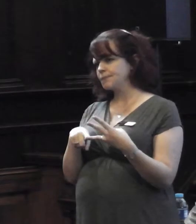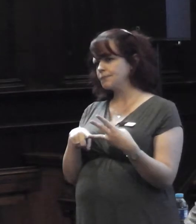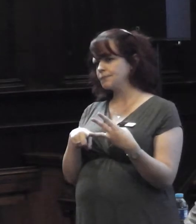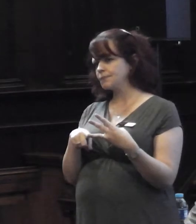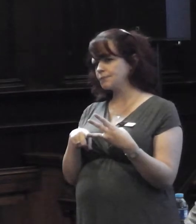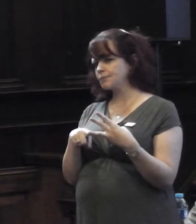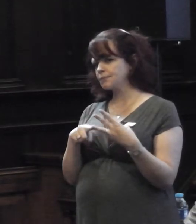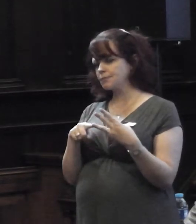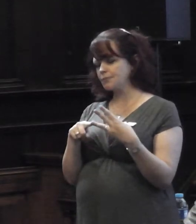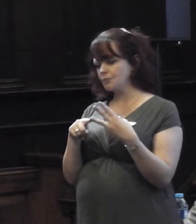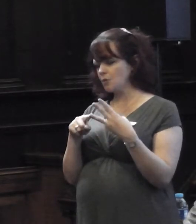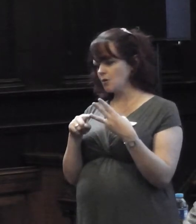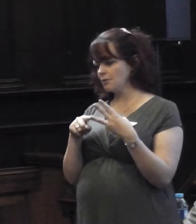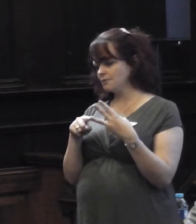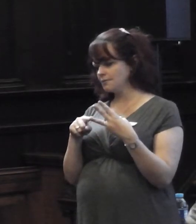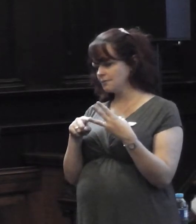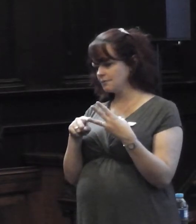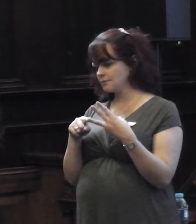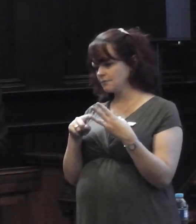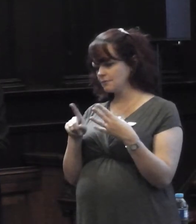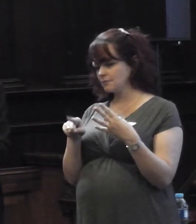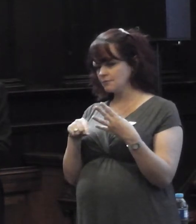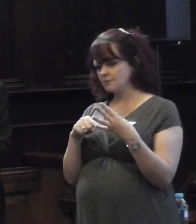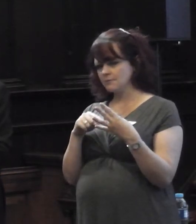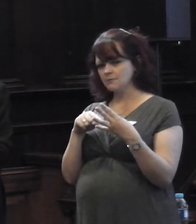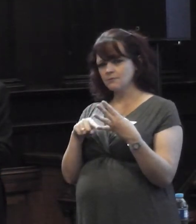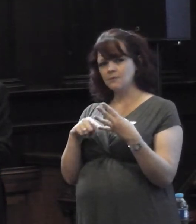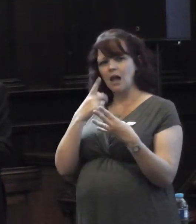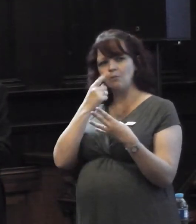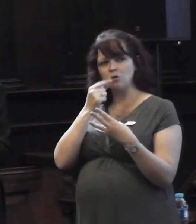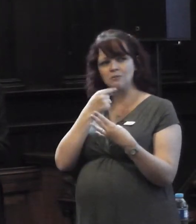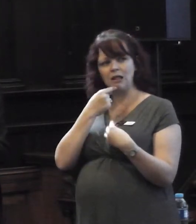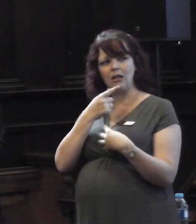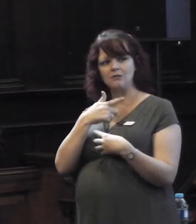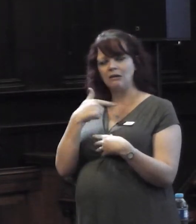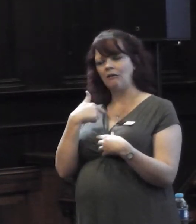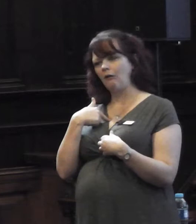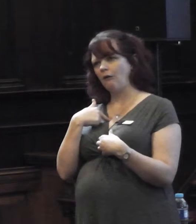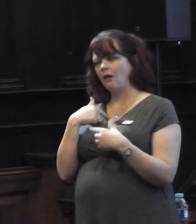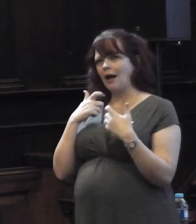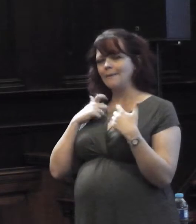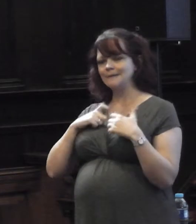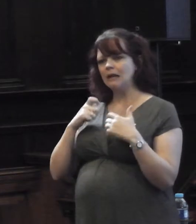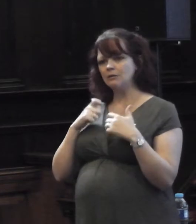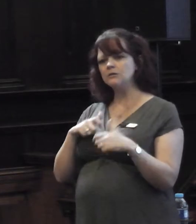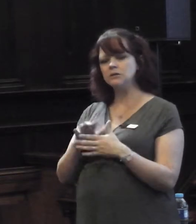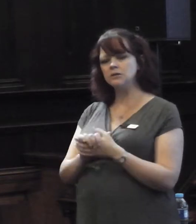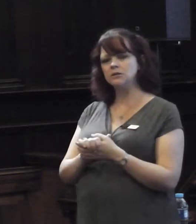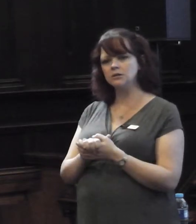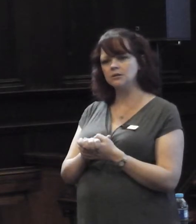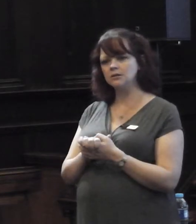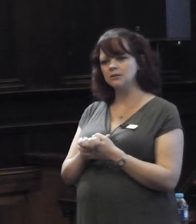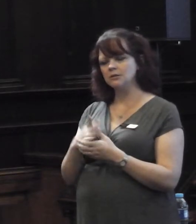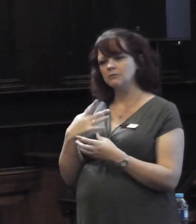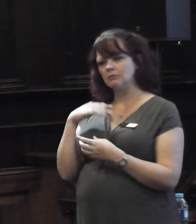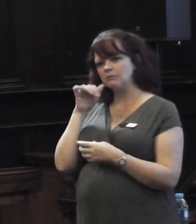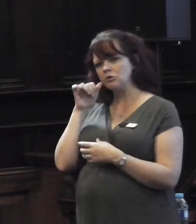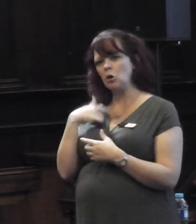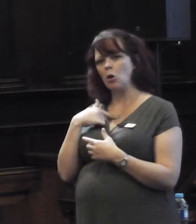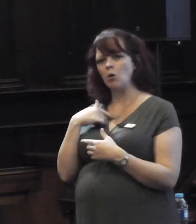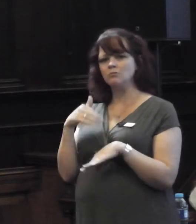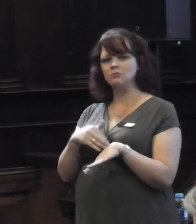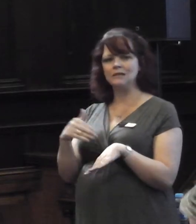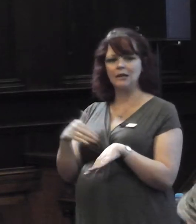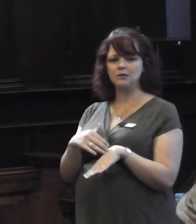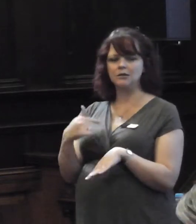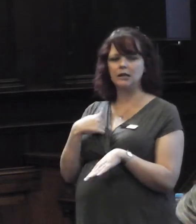time? And has there been a plea of guilty? These are all factors which will go